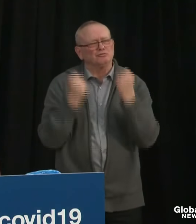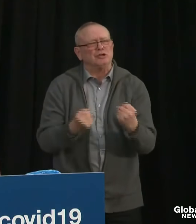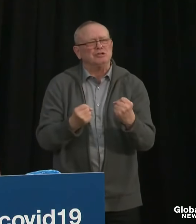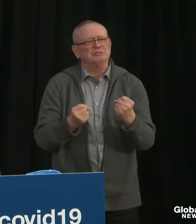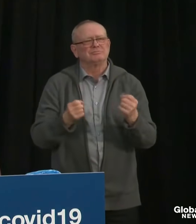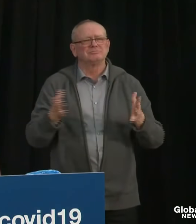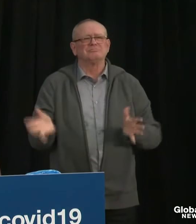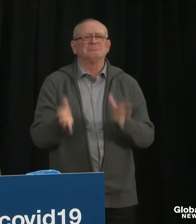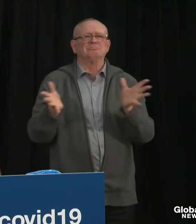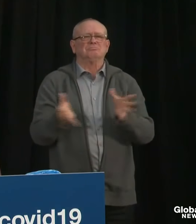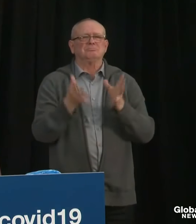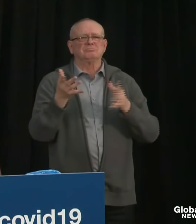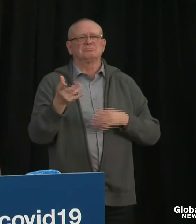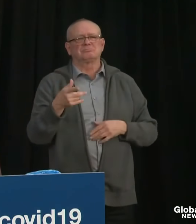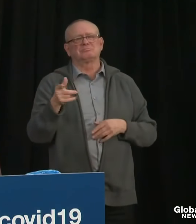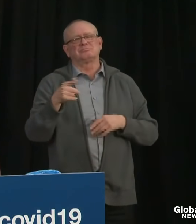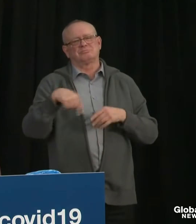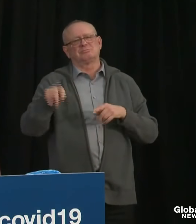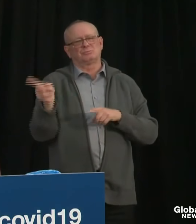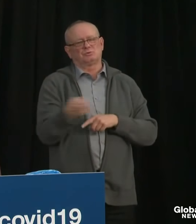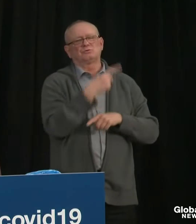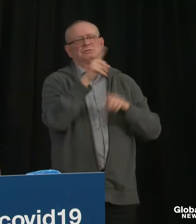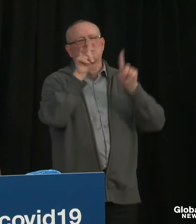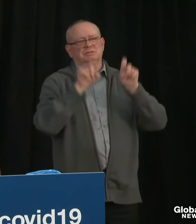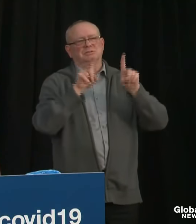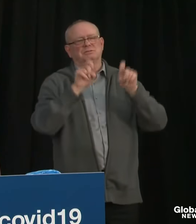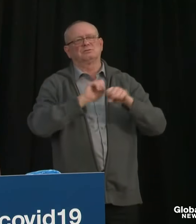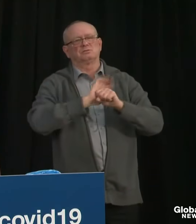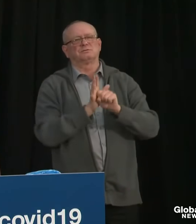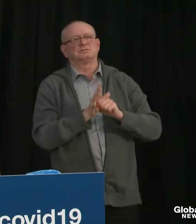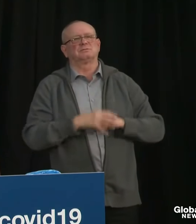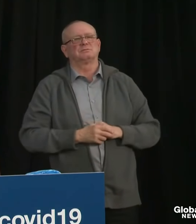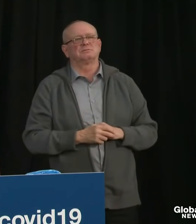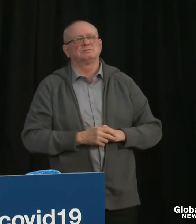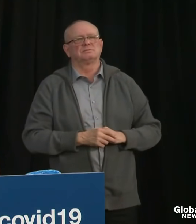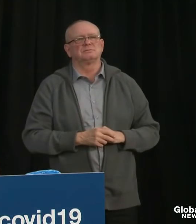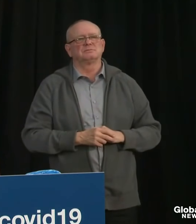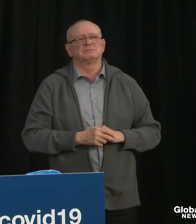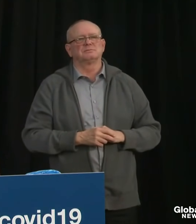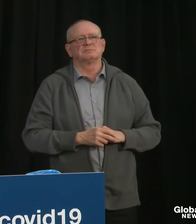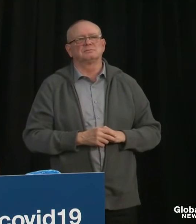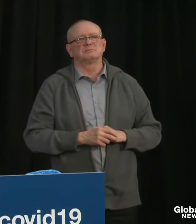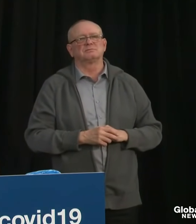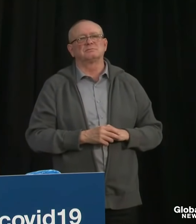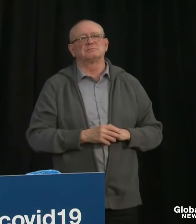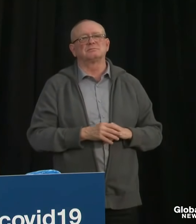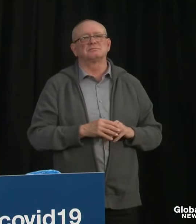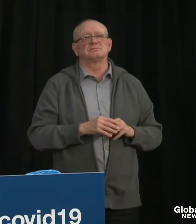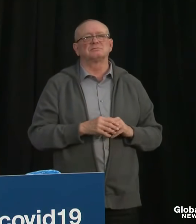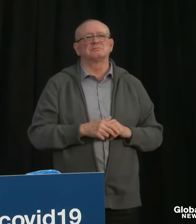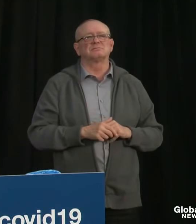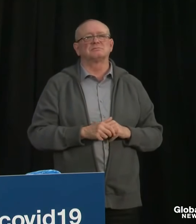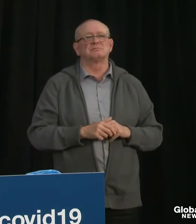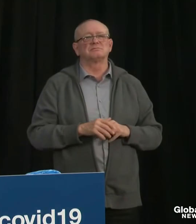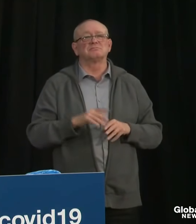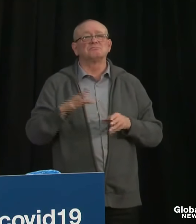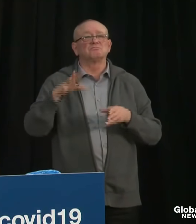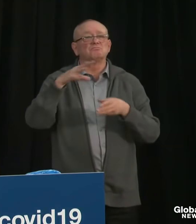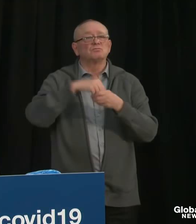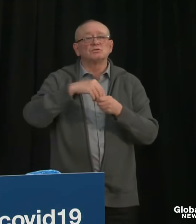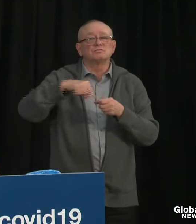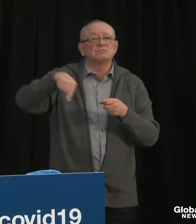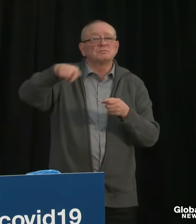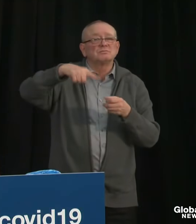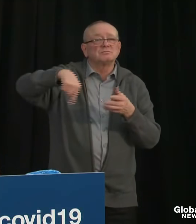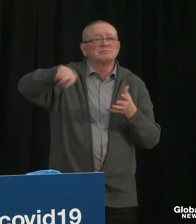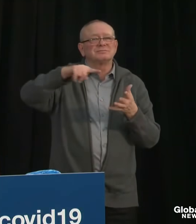time that's convenient for that individual. The second question about who is included in that, we have been working with the Public Health Agency